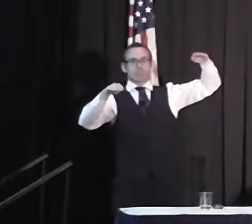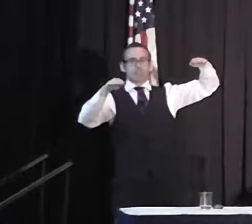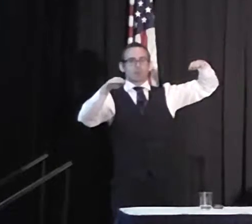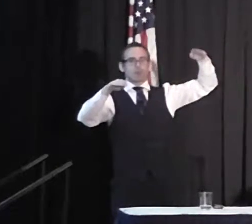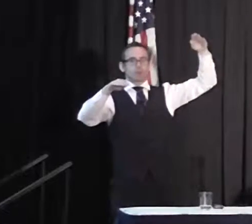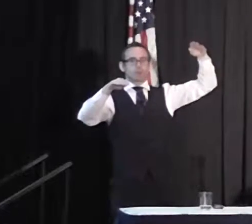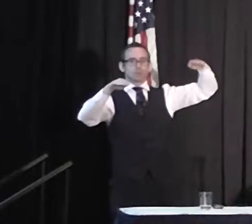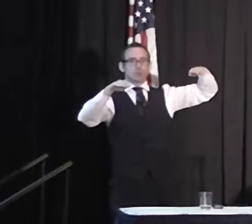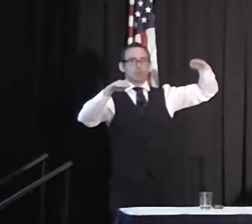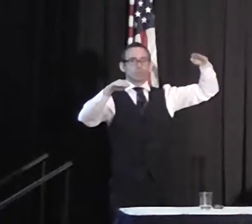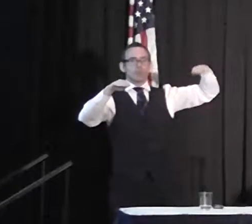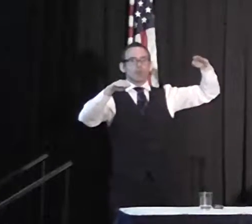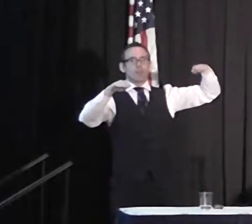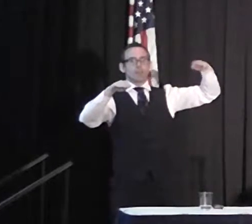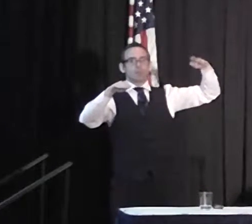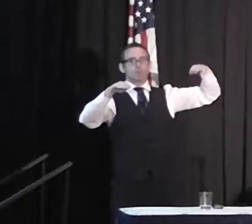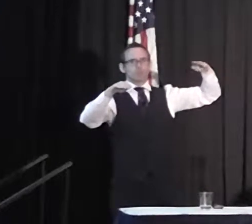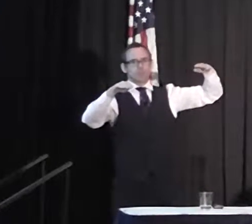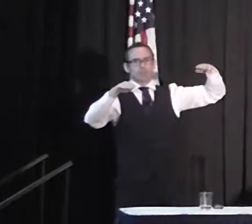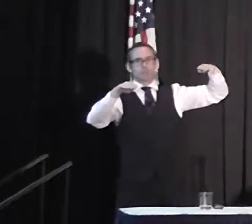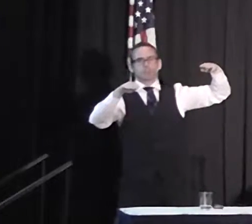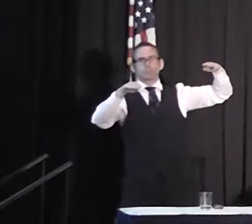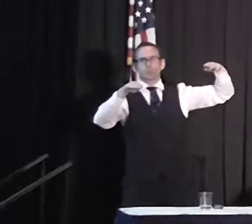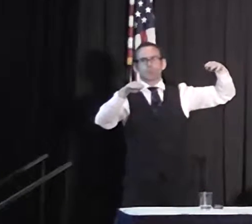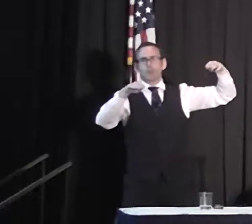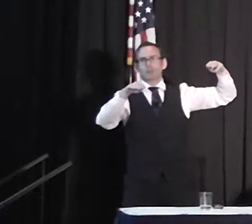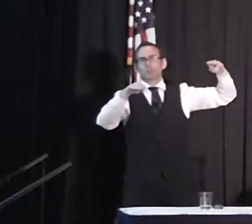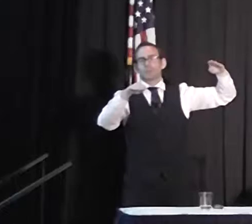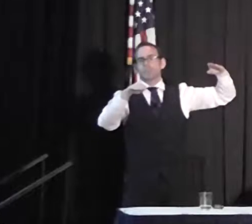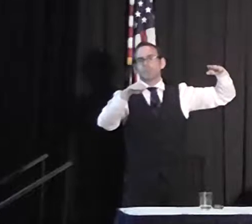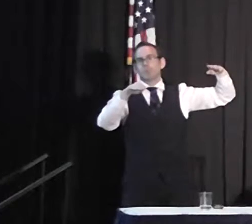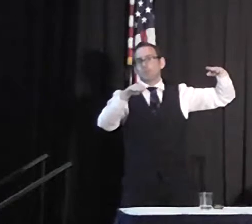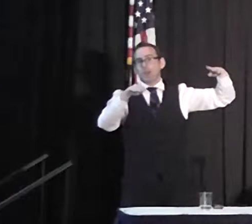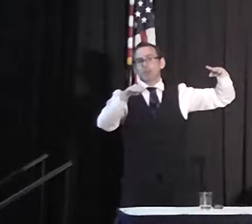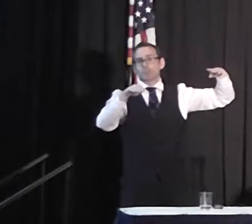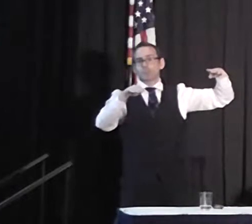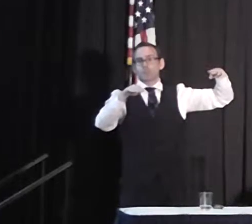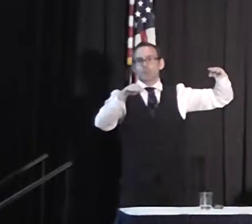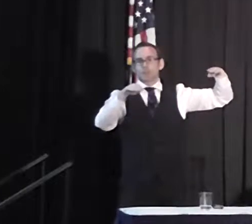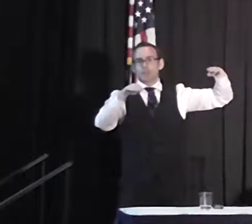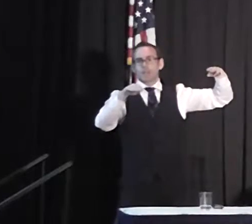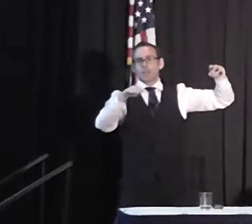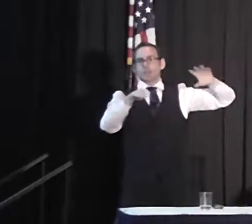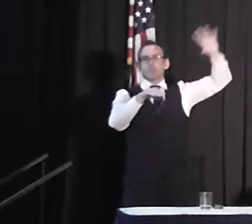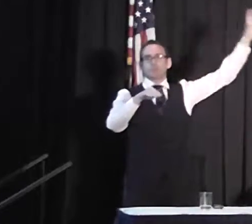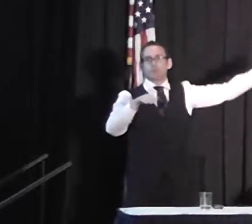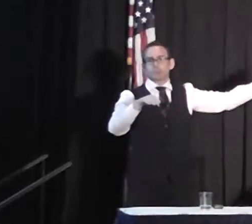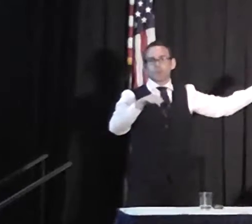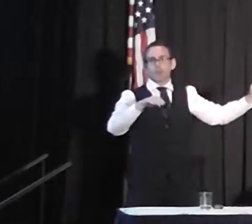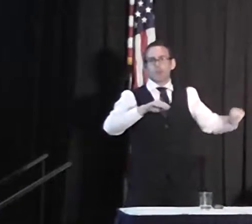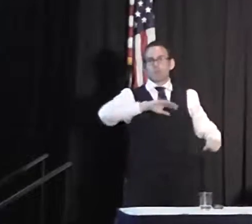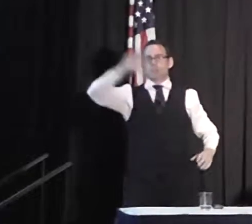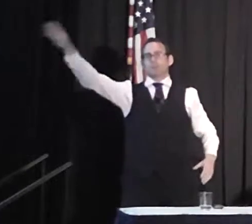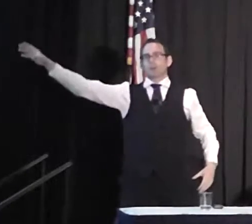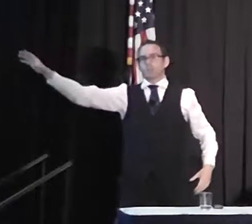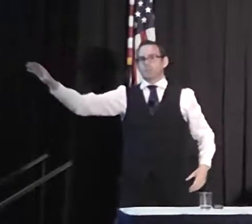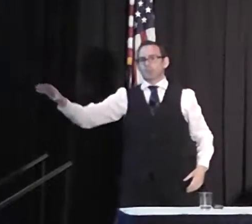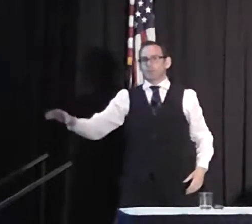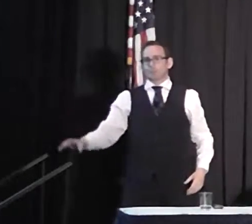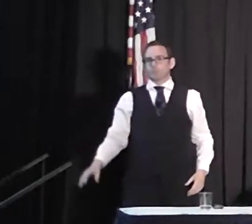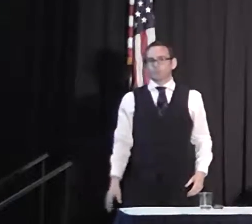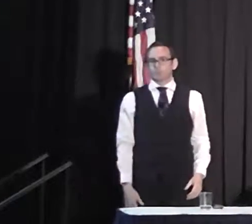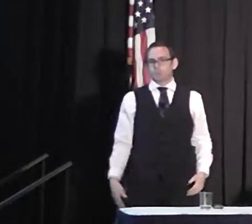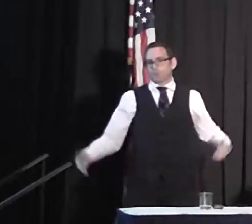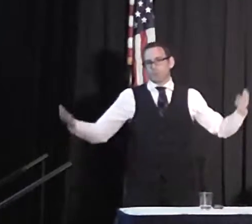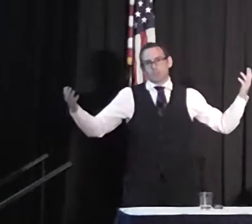as that contango price has dropped, you've probably seen that storage drop to about 20 million barrels, I read the other day, in terms of elsewhere, but then Iran is its